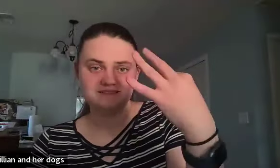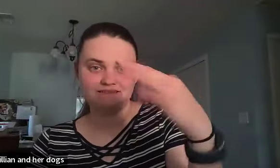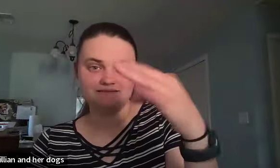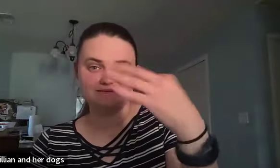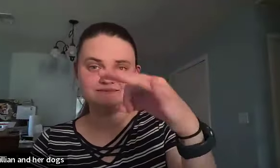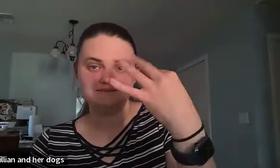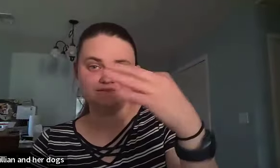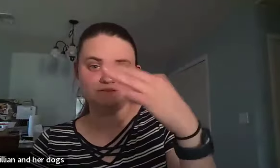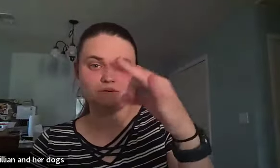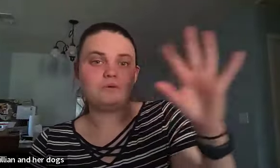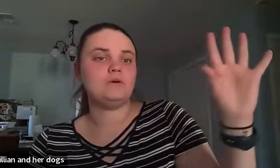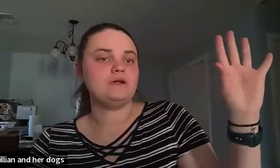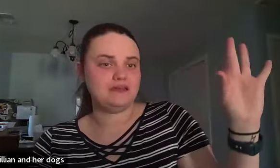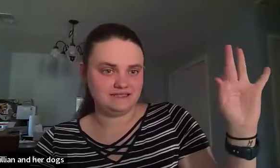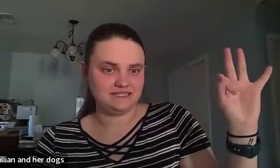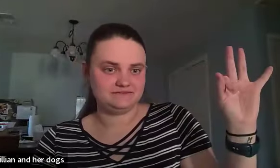19 or 19.